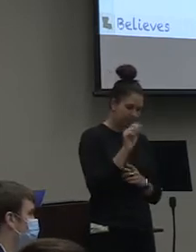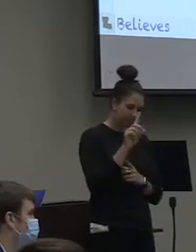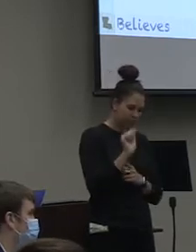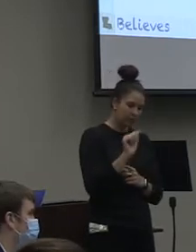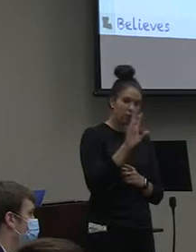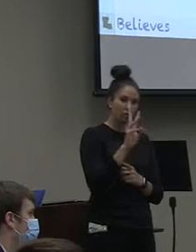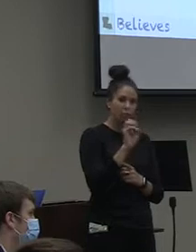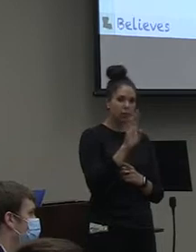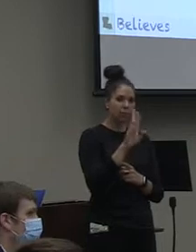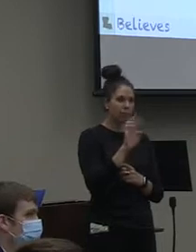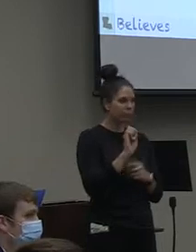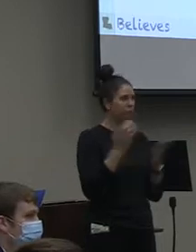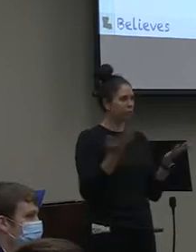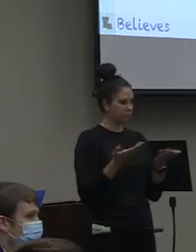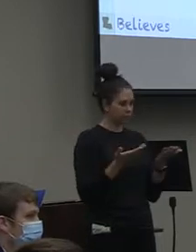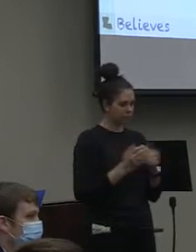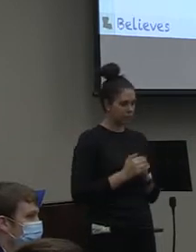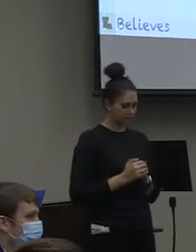Ada Weber. Here.